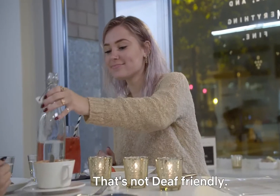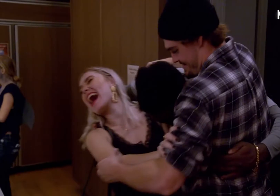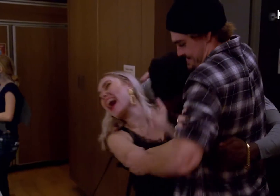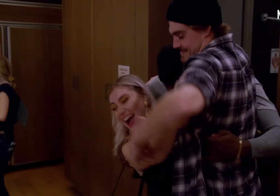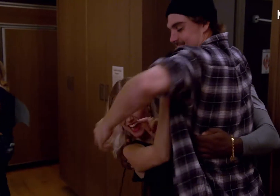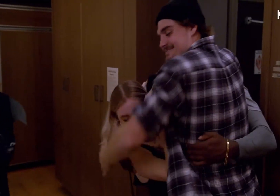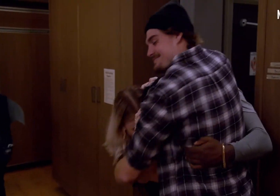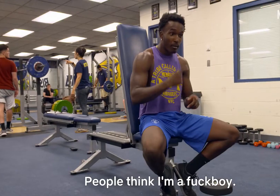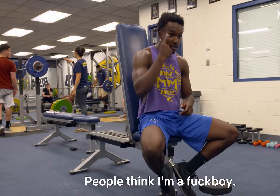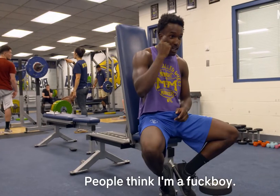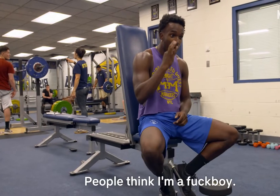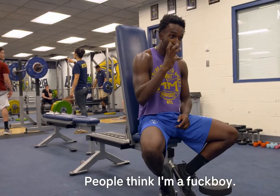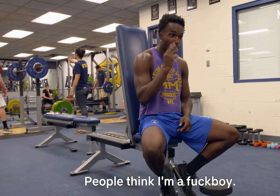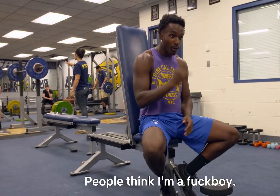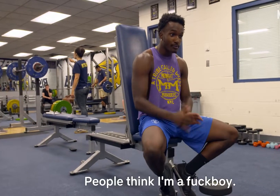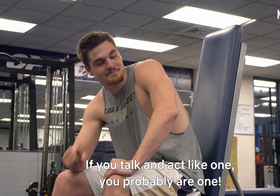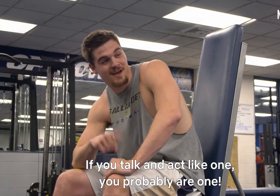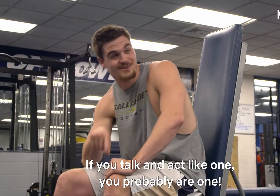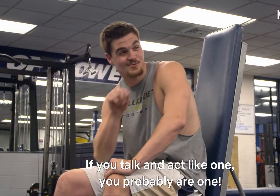dressed to please, I am. People think I'm a boy.